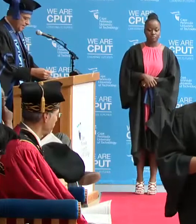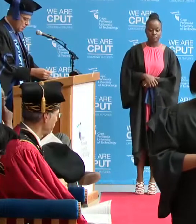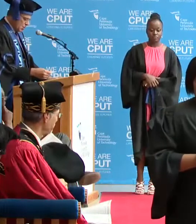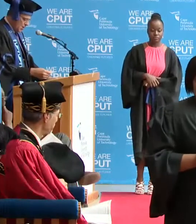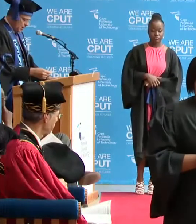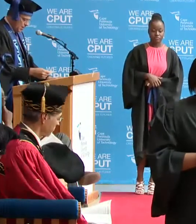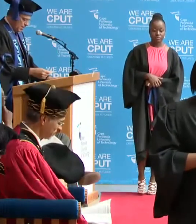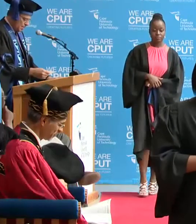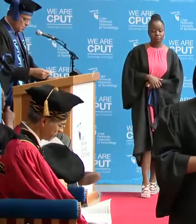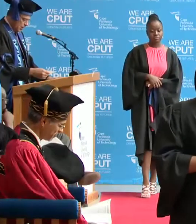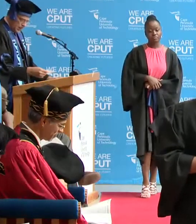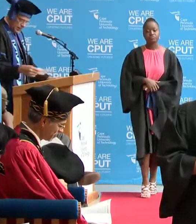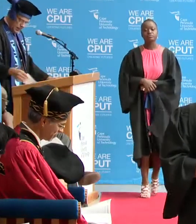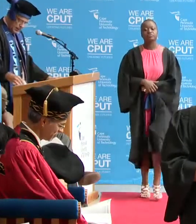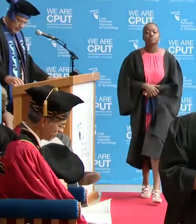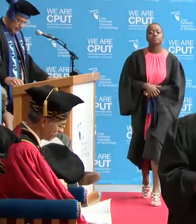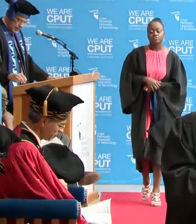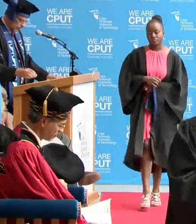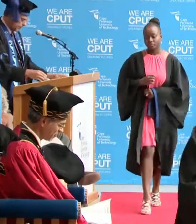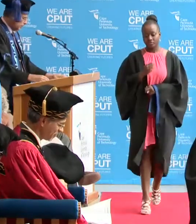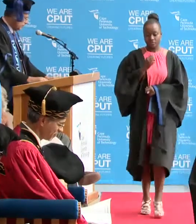Kambala Mugoy Moody.